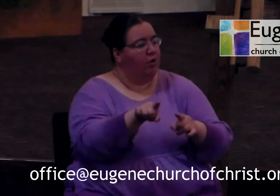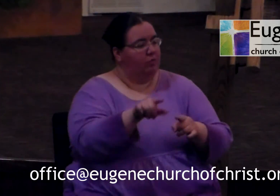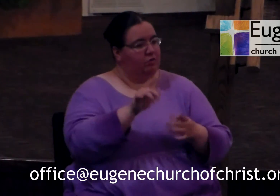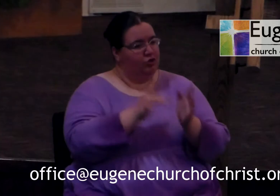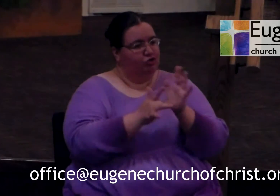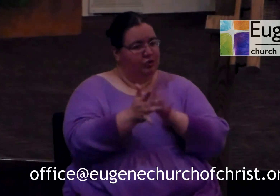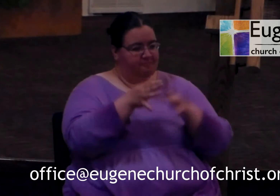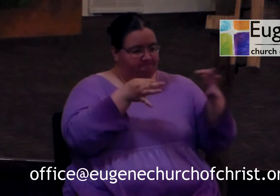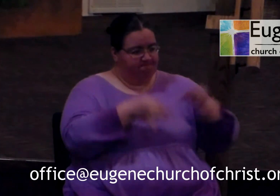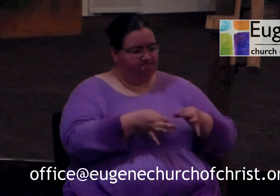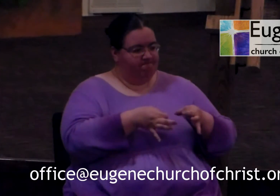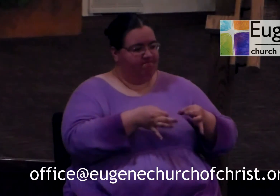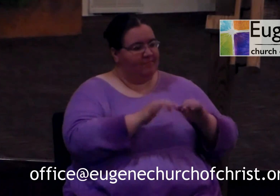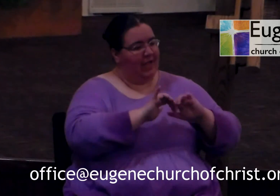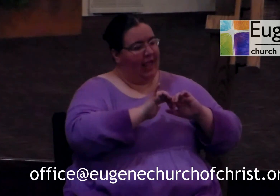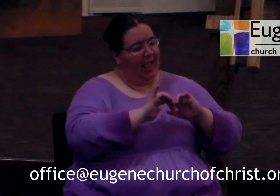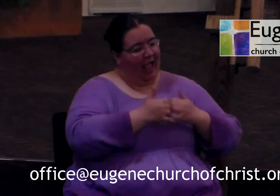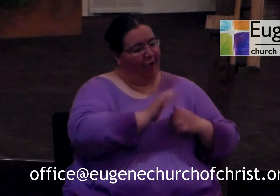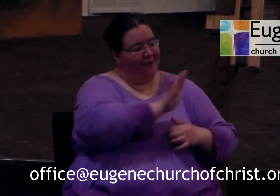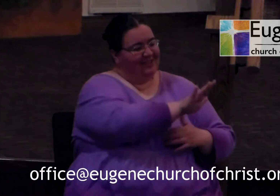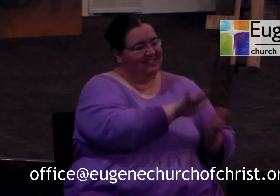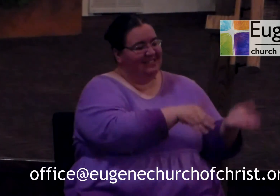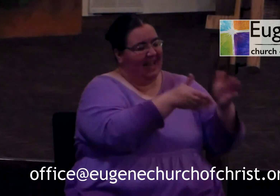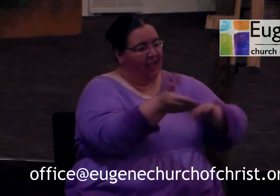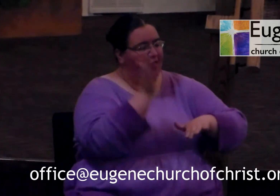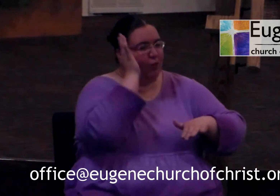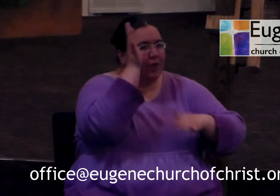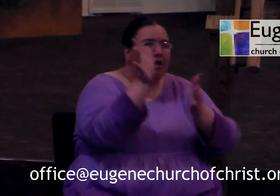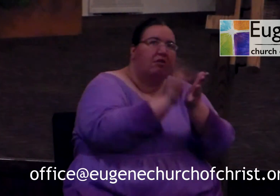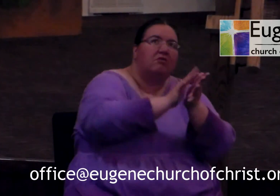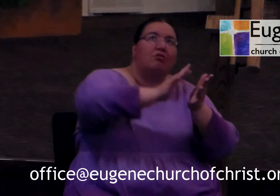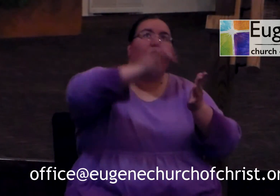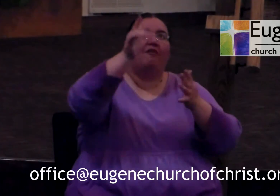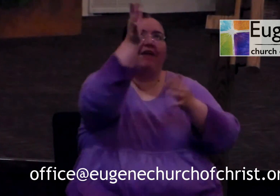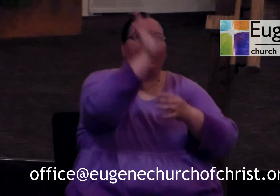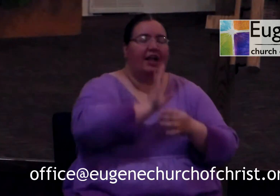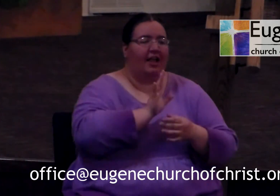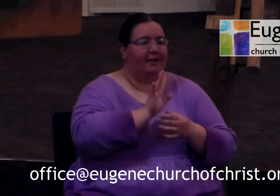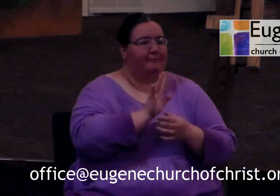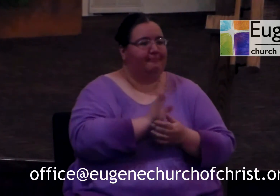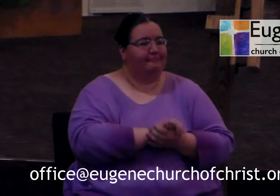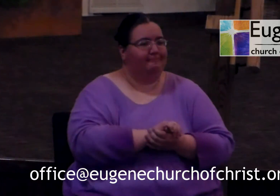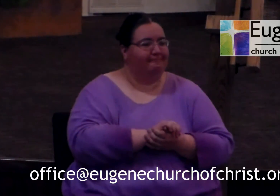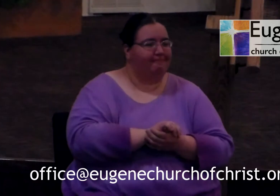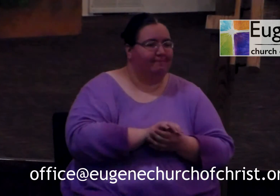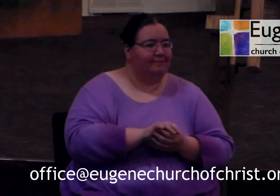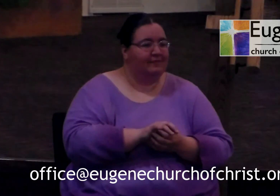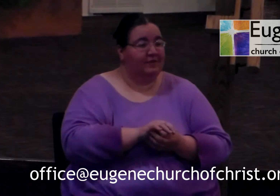to him, follow me. And what we find out is in that exchange that Peter and Jesus have in John 13, they were both right.